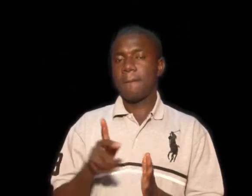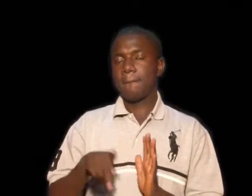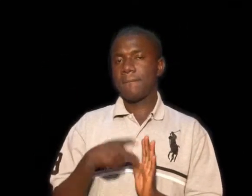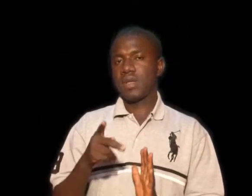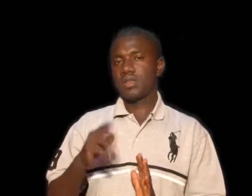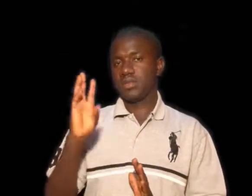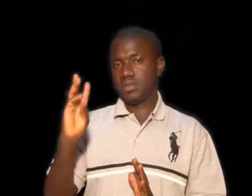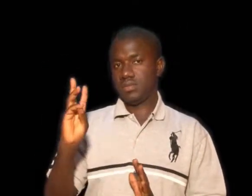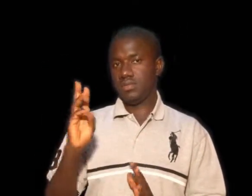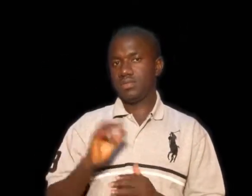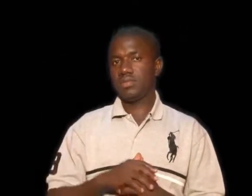2006, page 6.